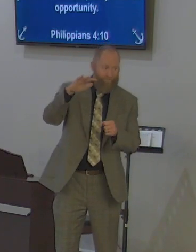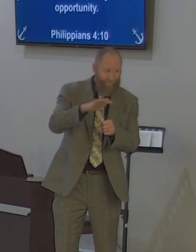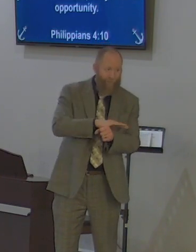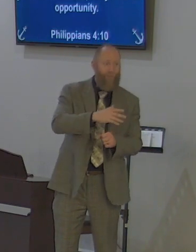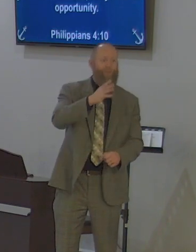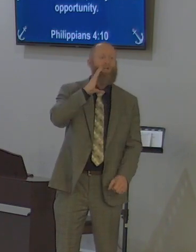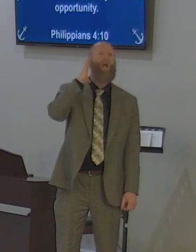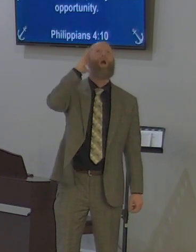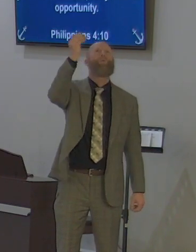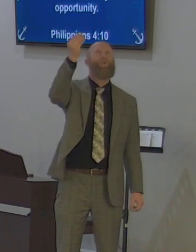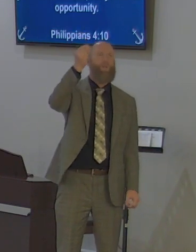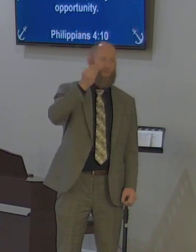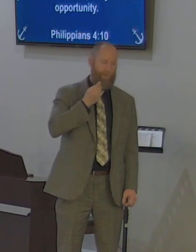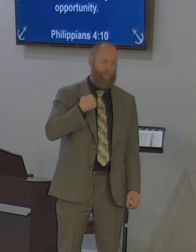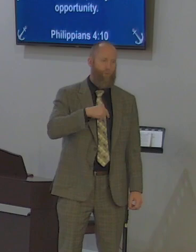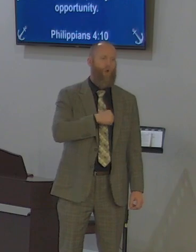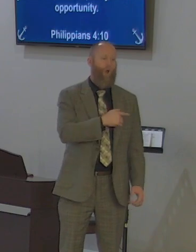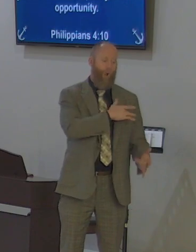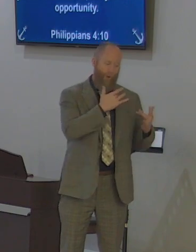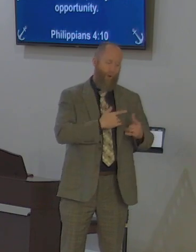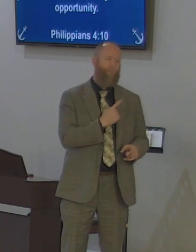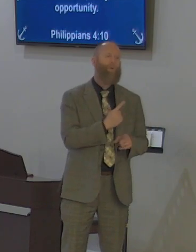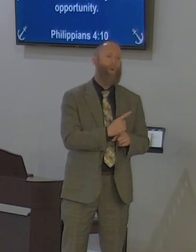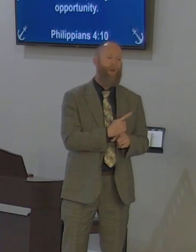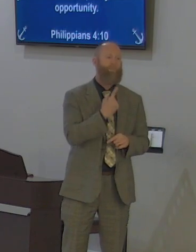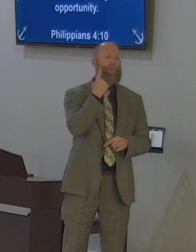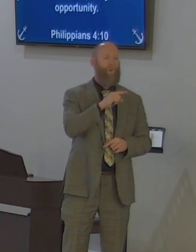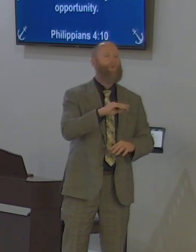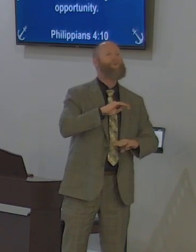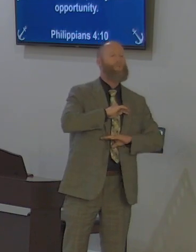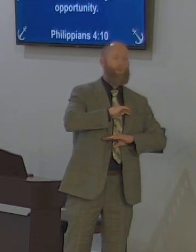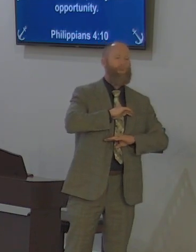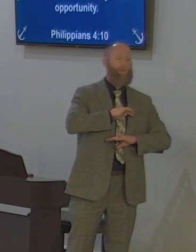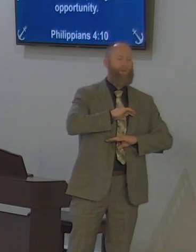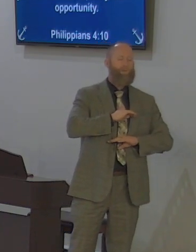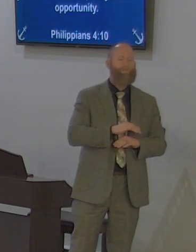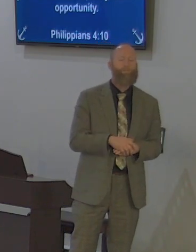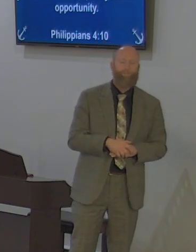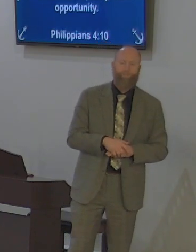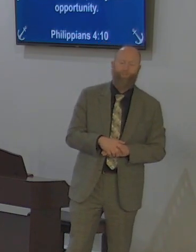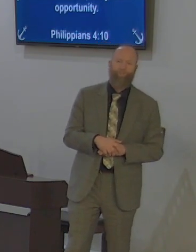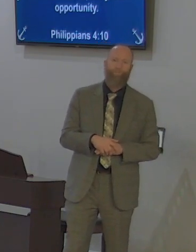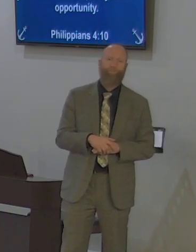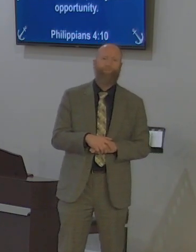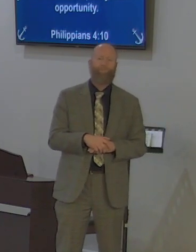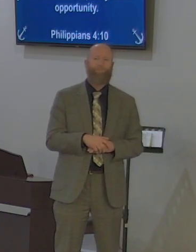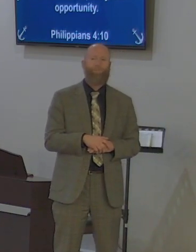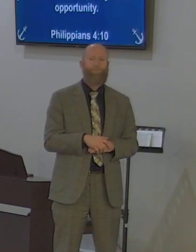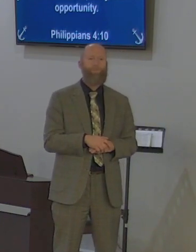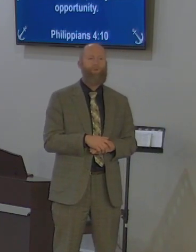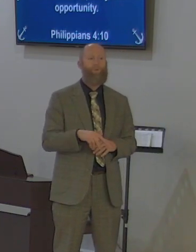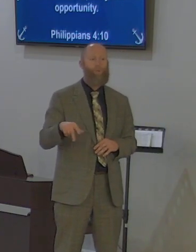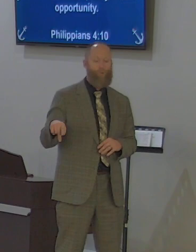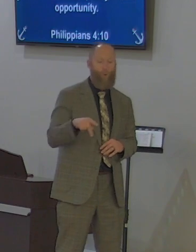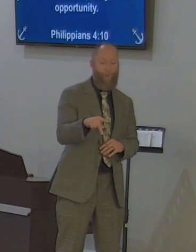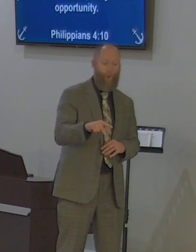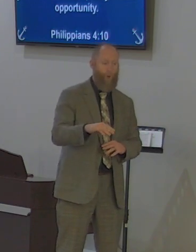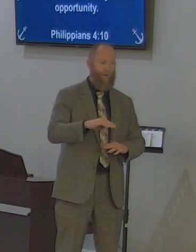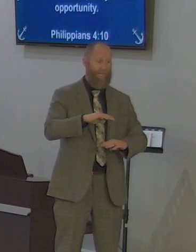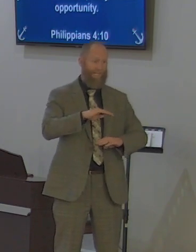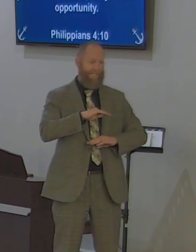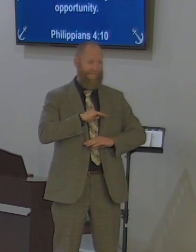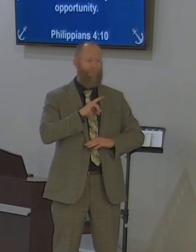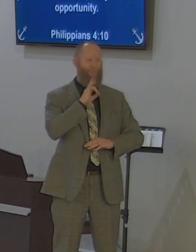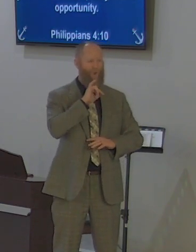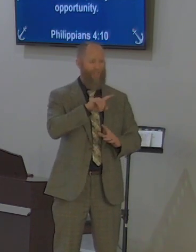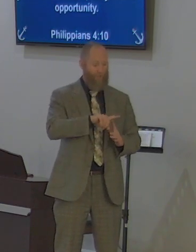to gratitude or to contentment that we find here, begins with gratitude, thanksgiving,